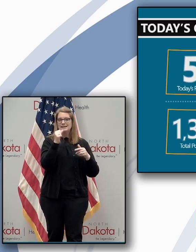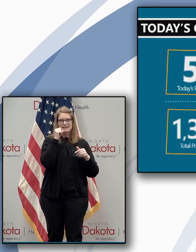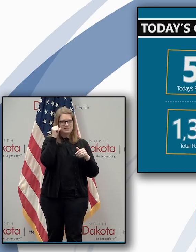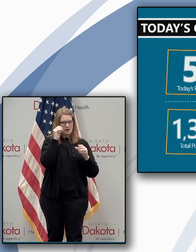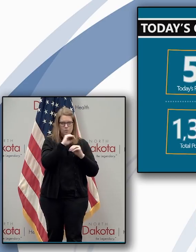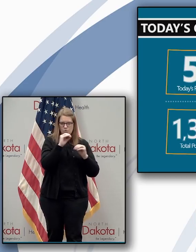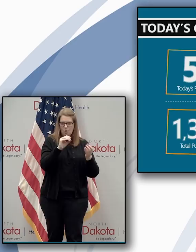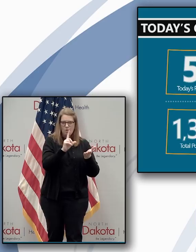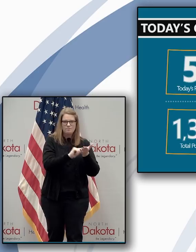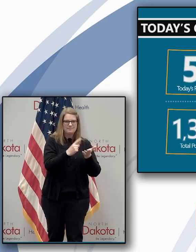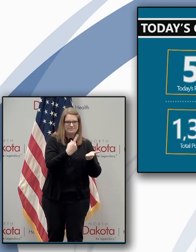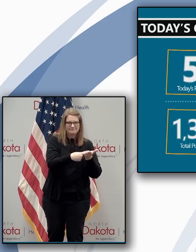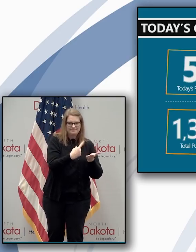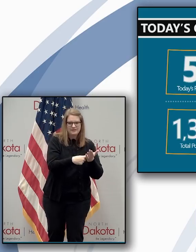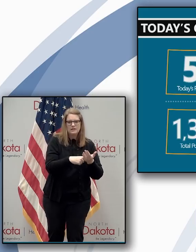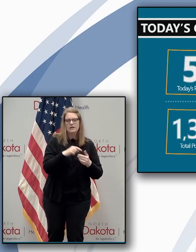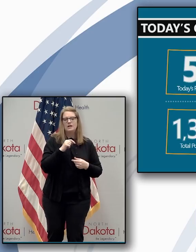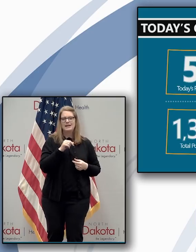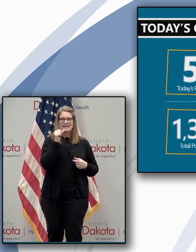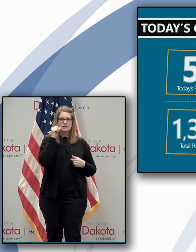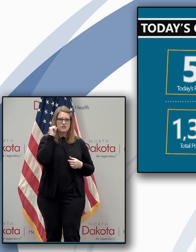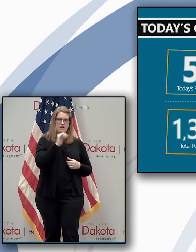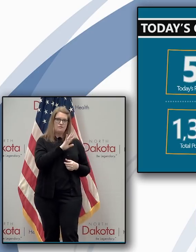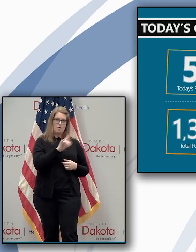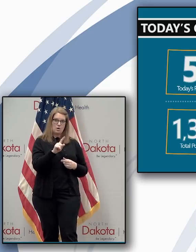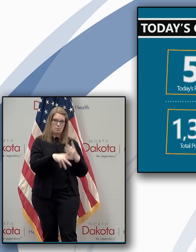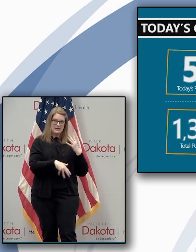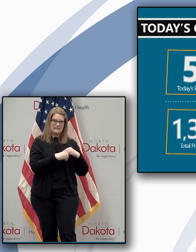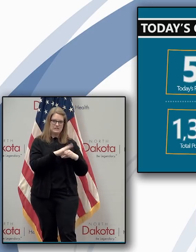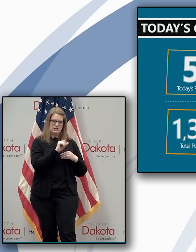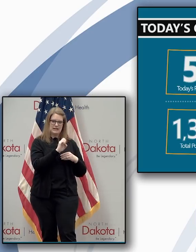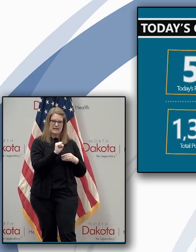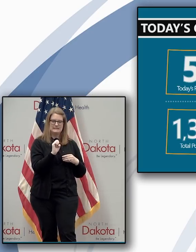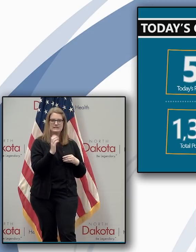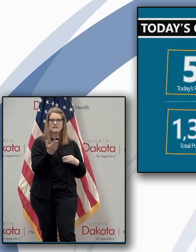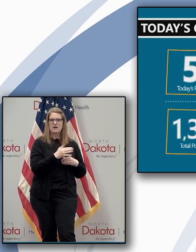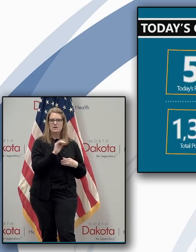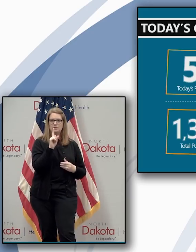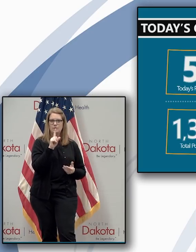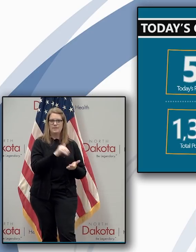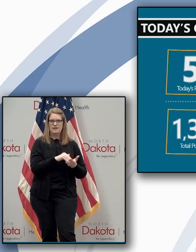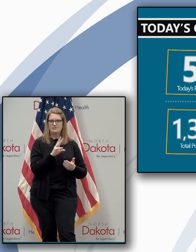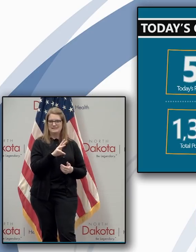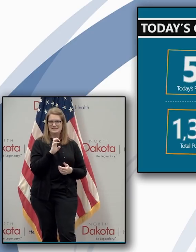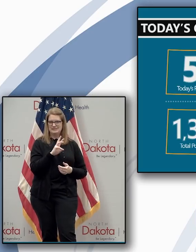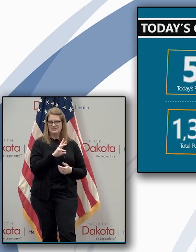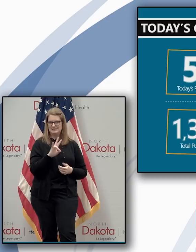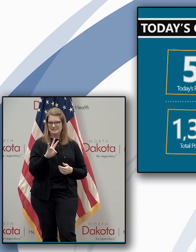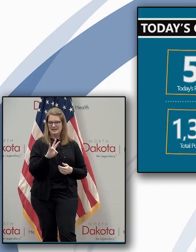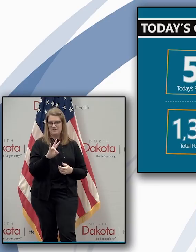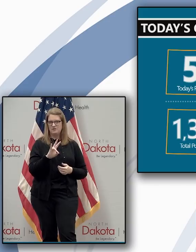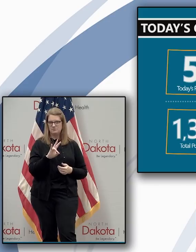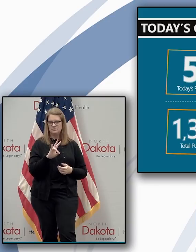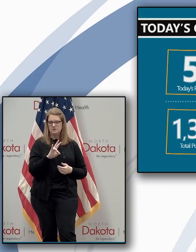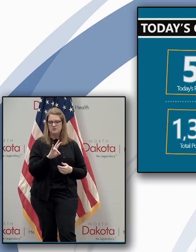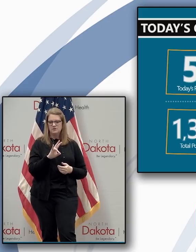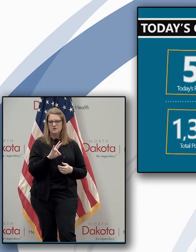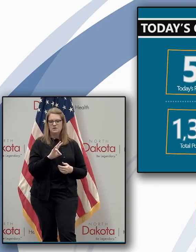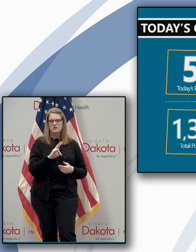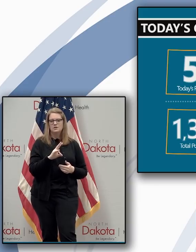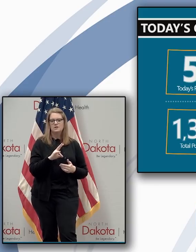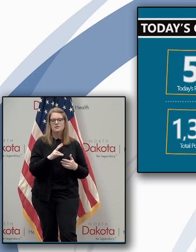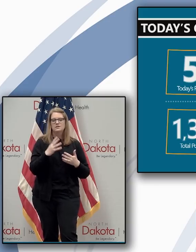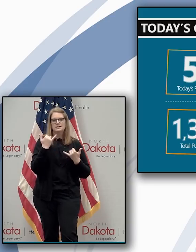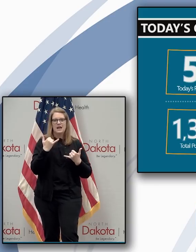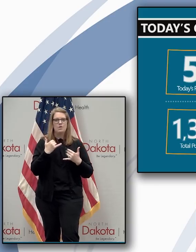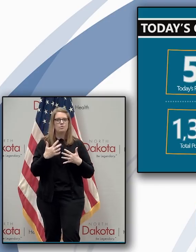had 41 additional cases yesterday positive out of 1667 that were completed yesterday. As we were coming out of that, the